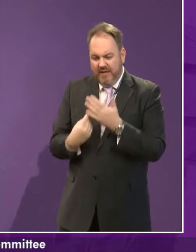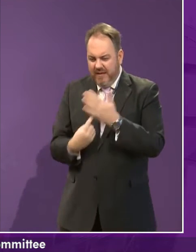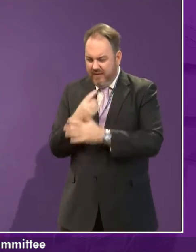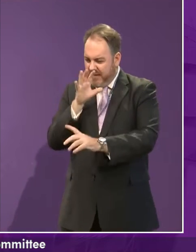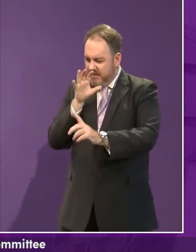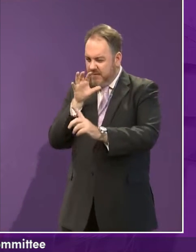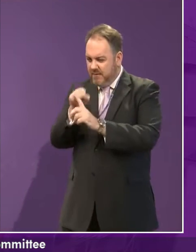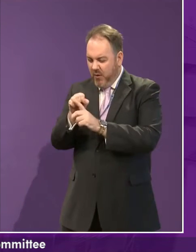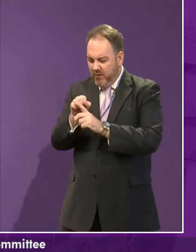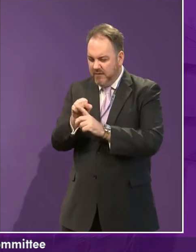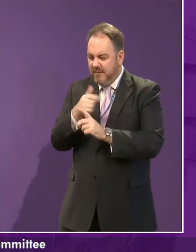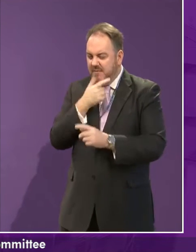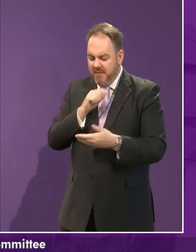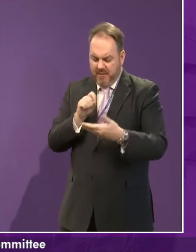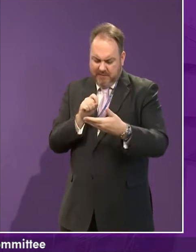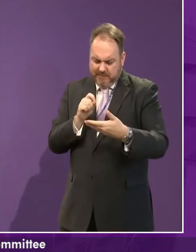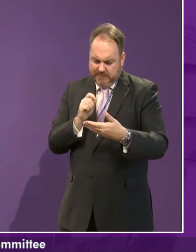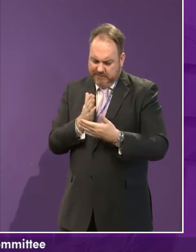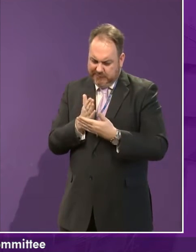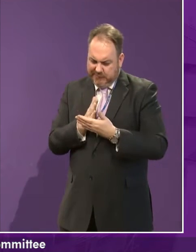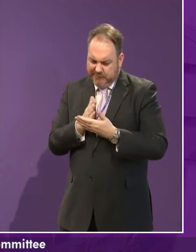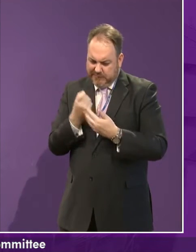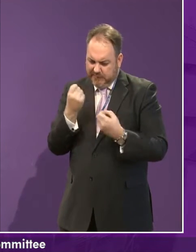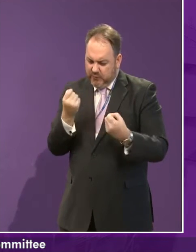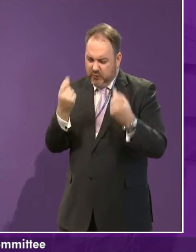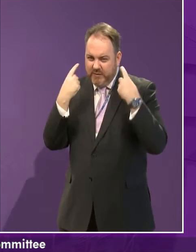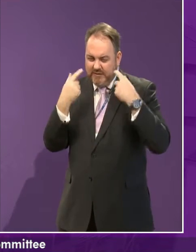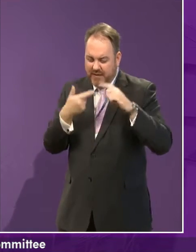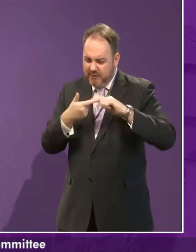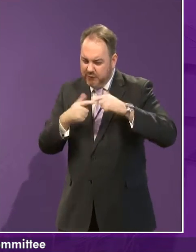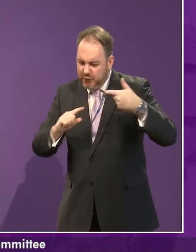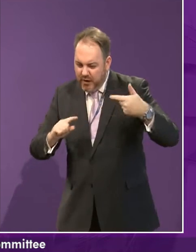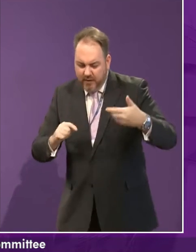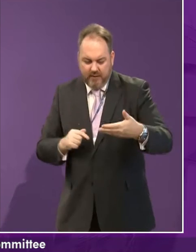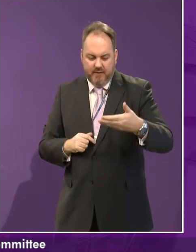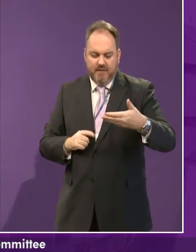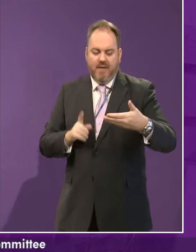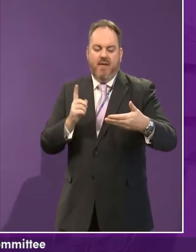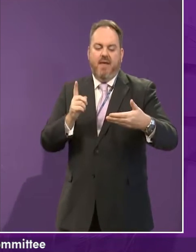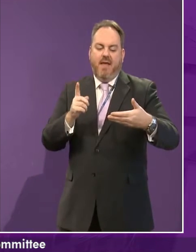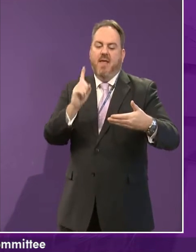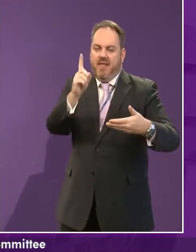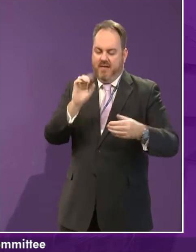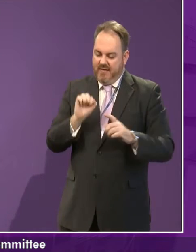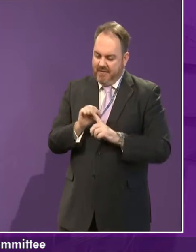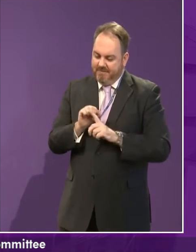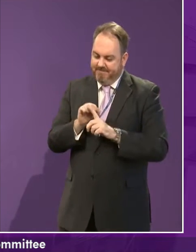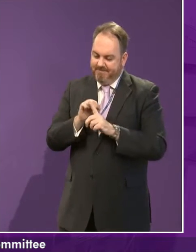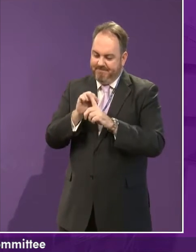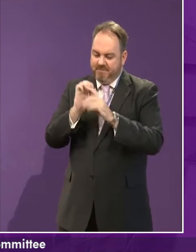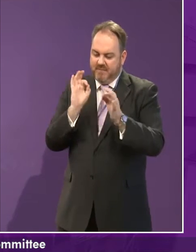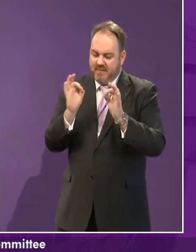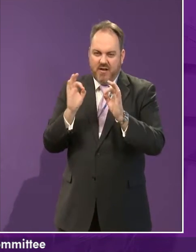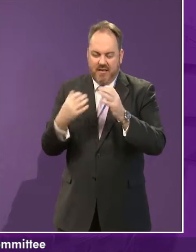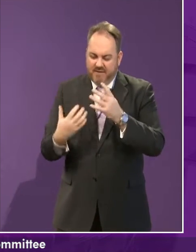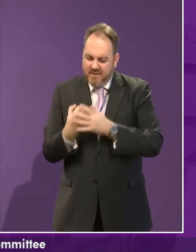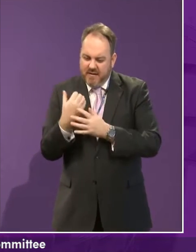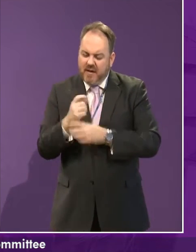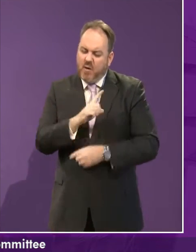hesitation over perhaps terminology, then there's further probing as to